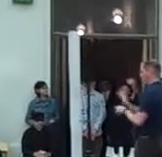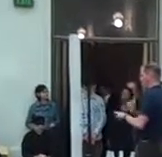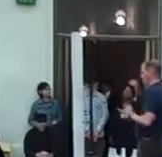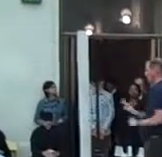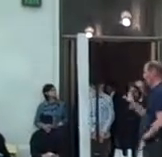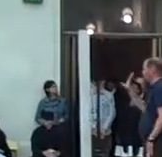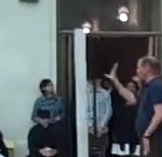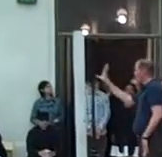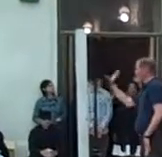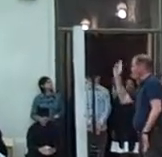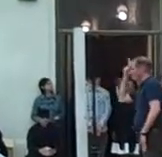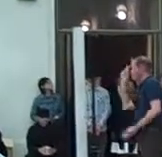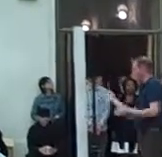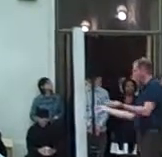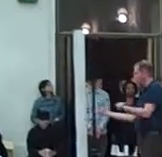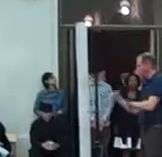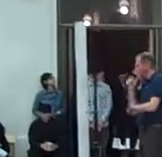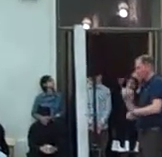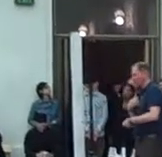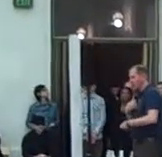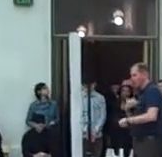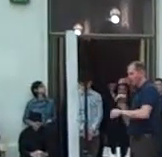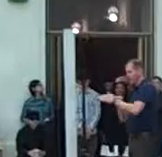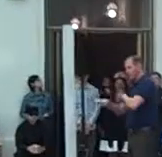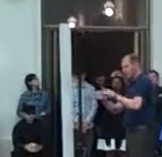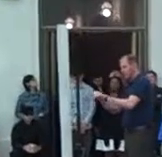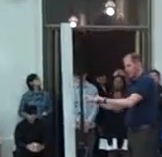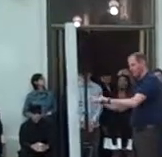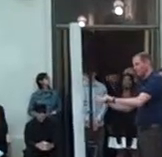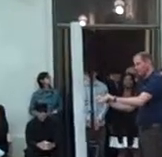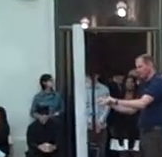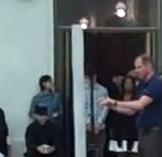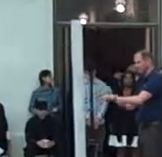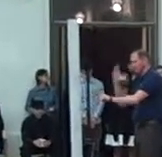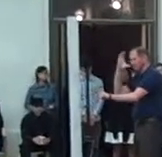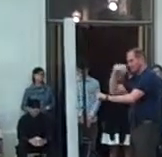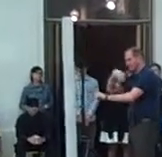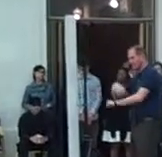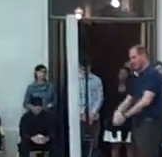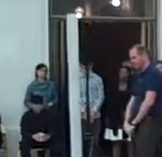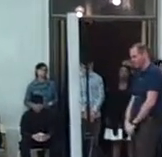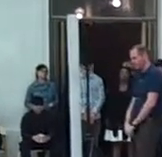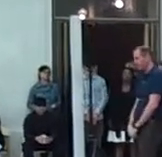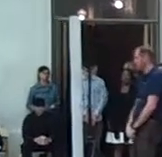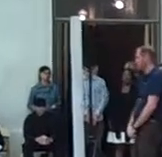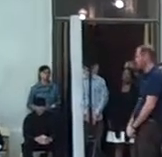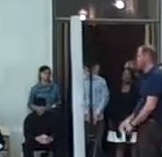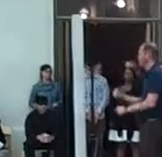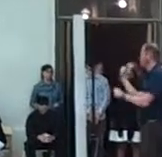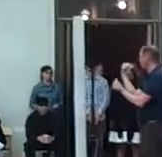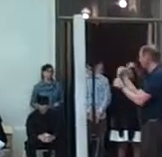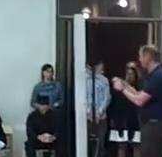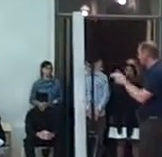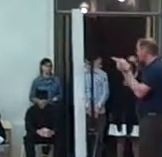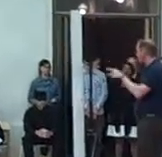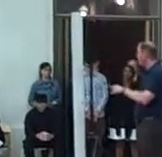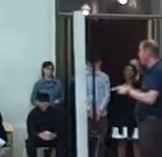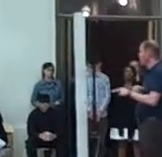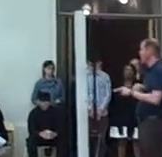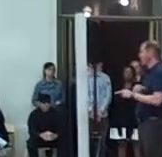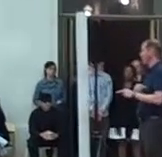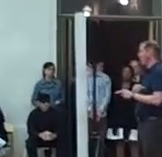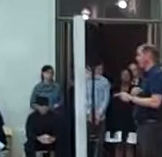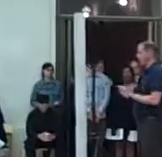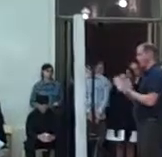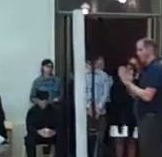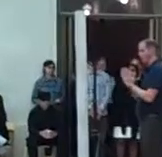to do, they weren't doing it themselves. And I remember coming together and cobbling up a few bucks, and I